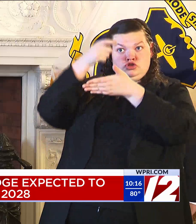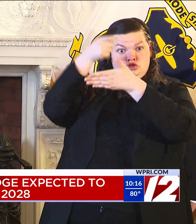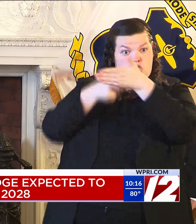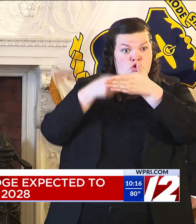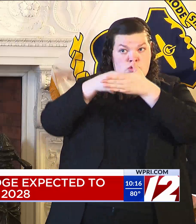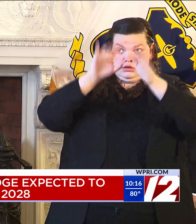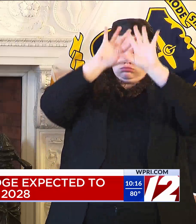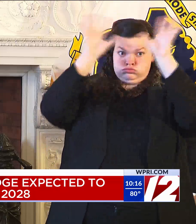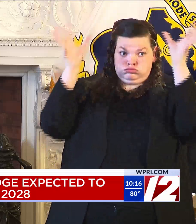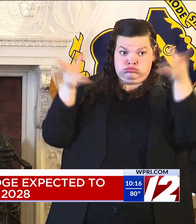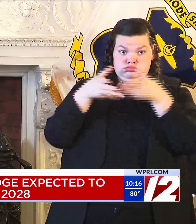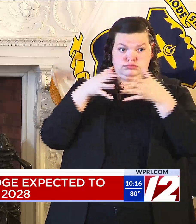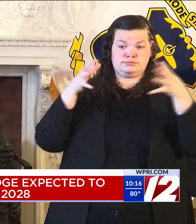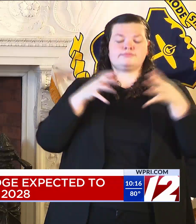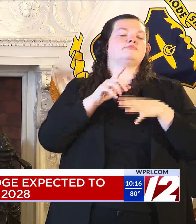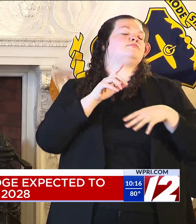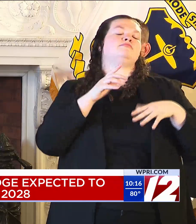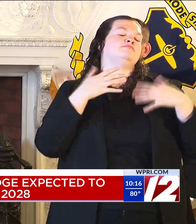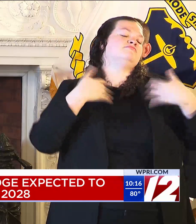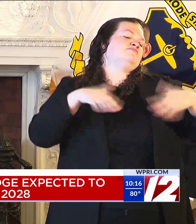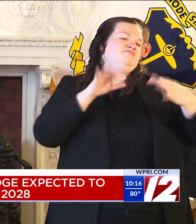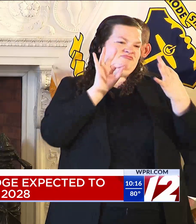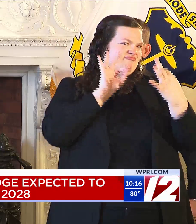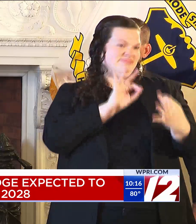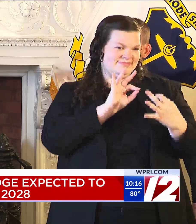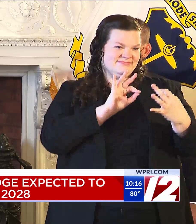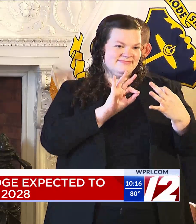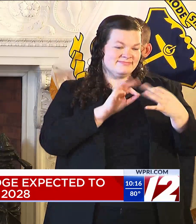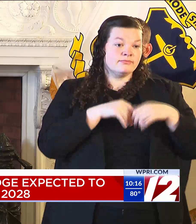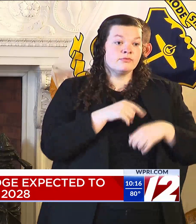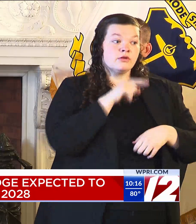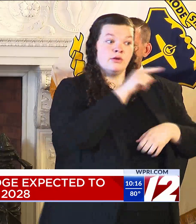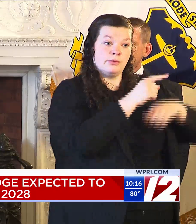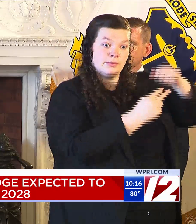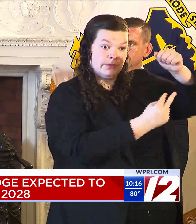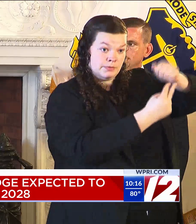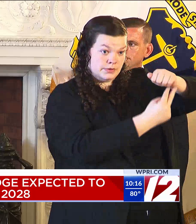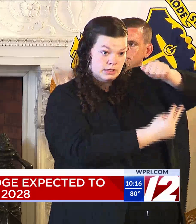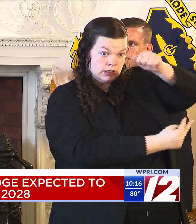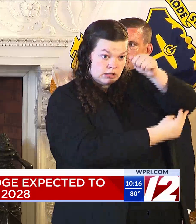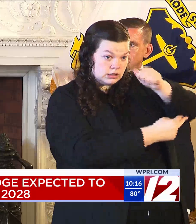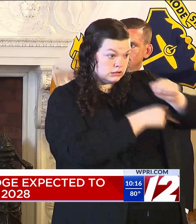the bridge will be built at no additional cost to the taxpayers.